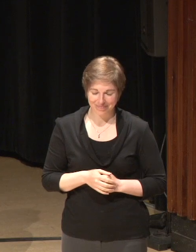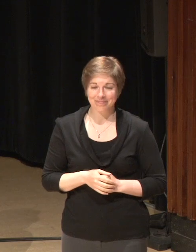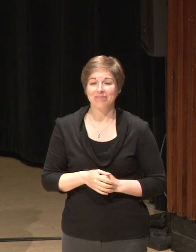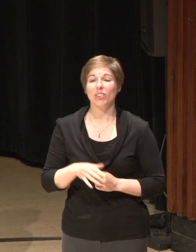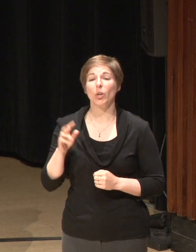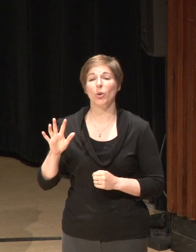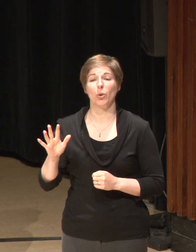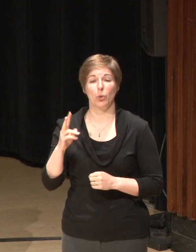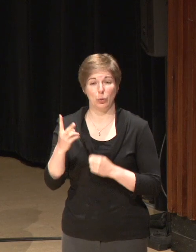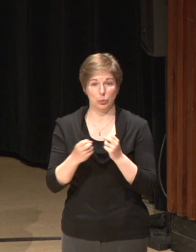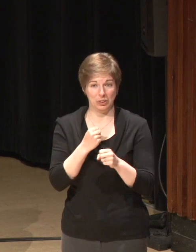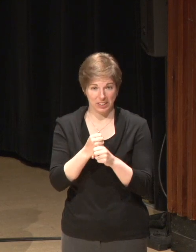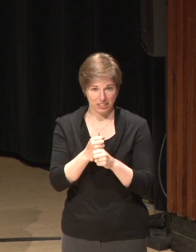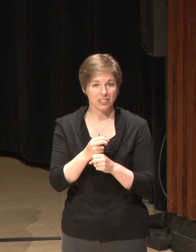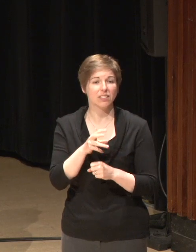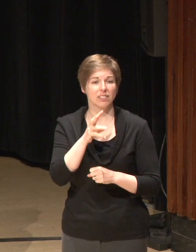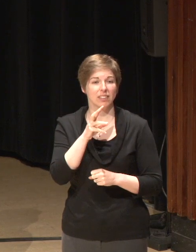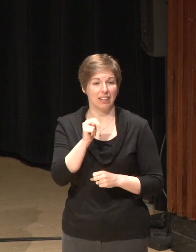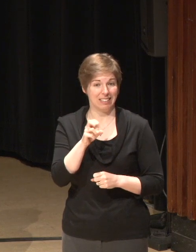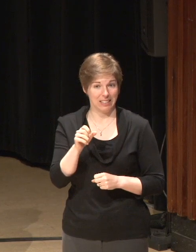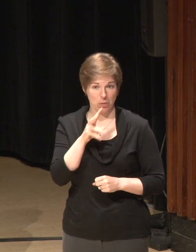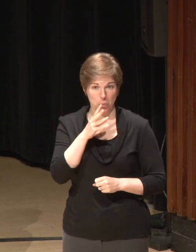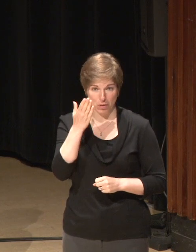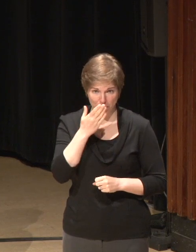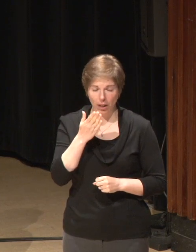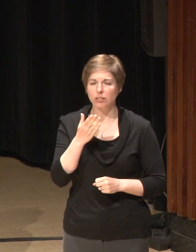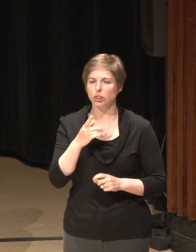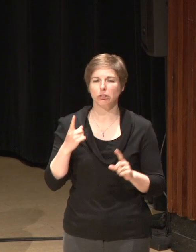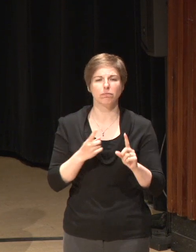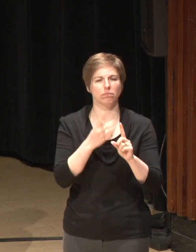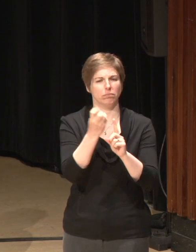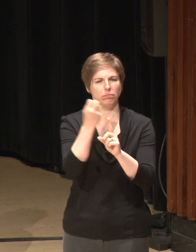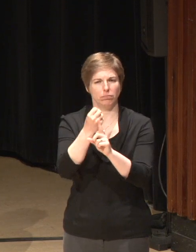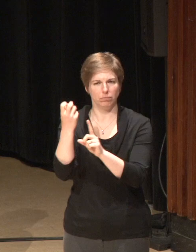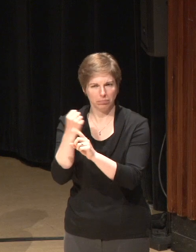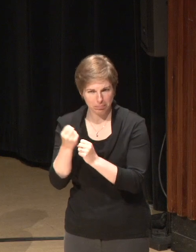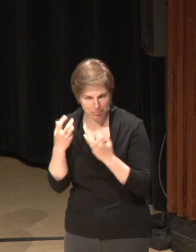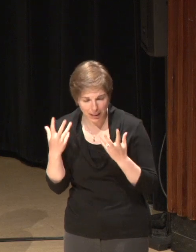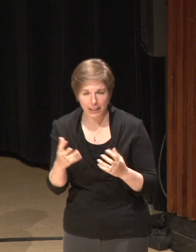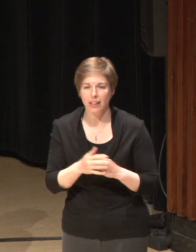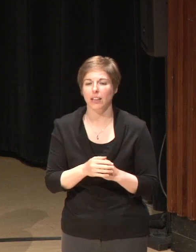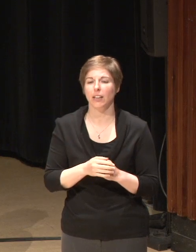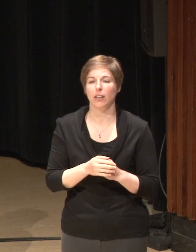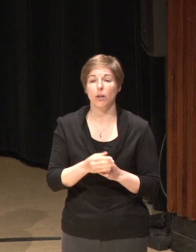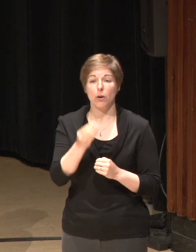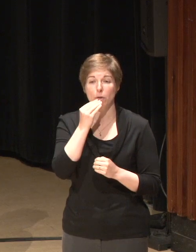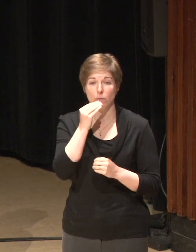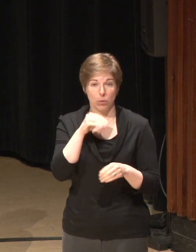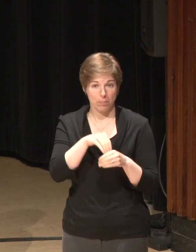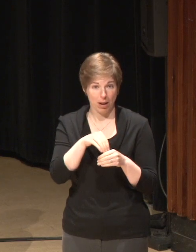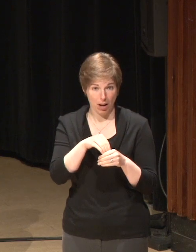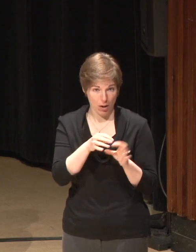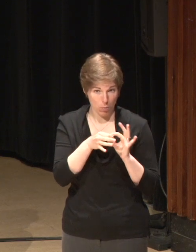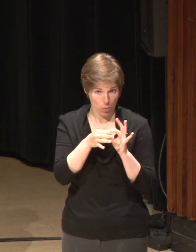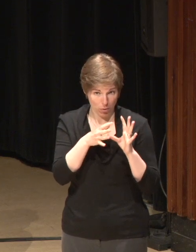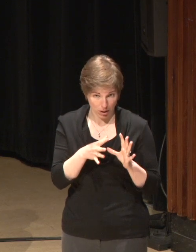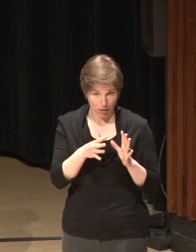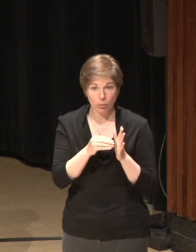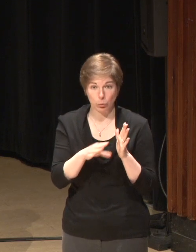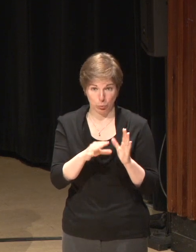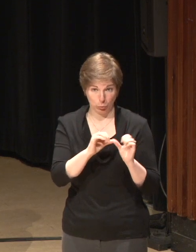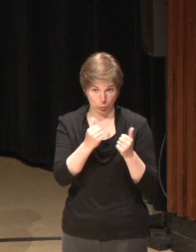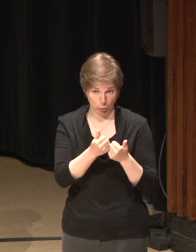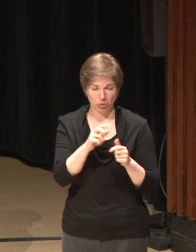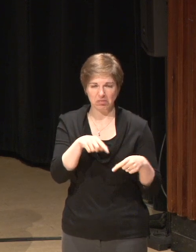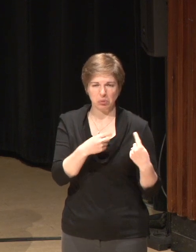many accomplishments and received much recognition. She has held the position as the Food Bank Coordinator for the Student Association since